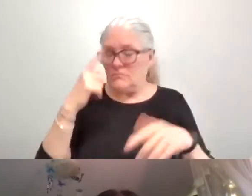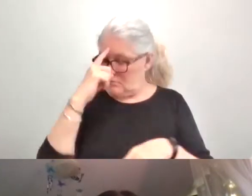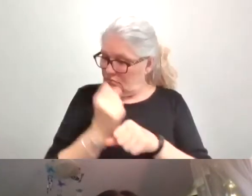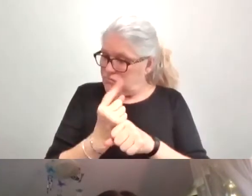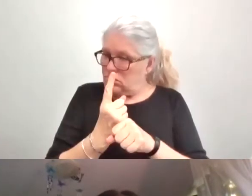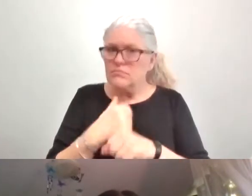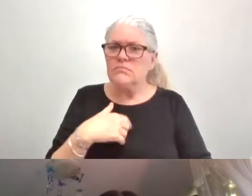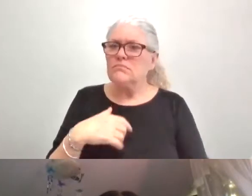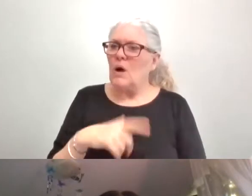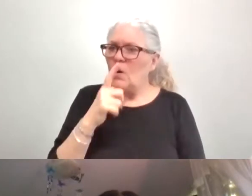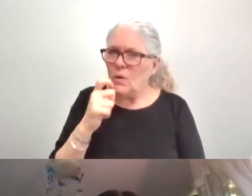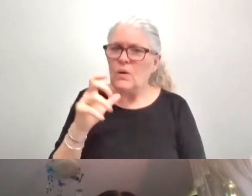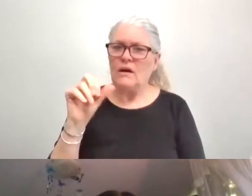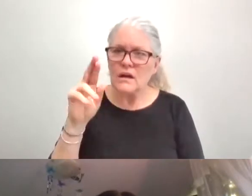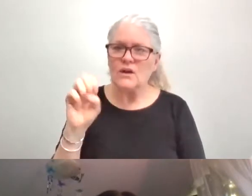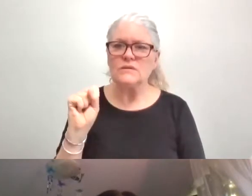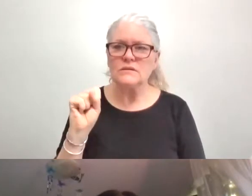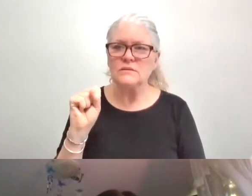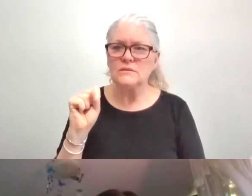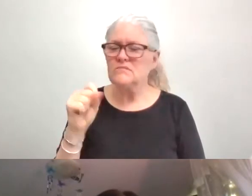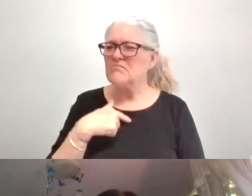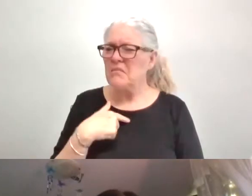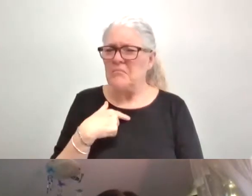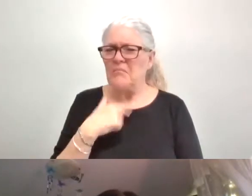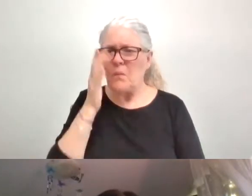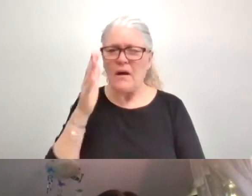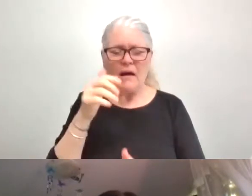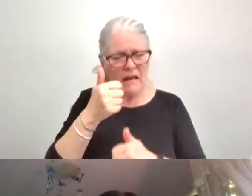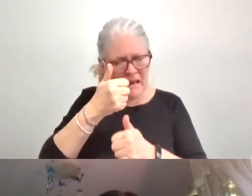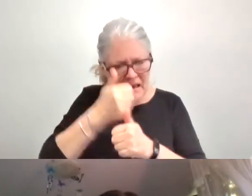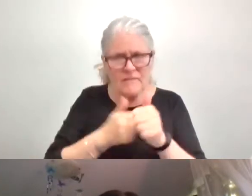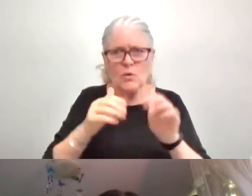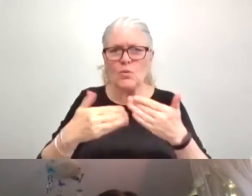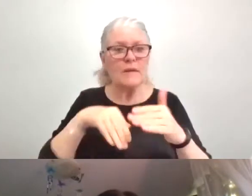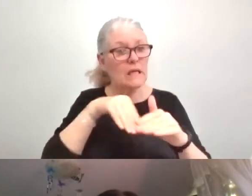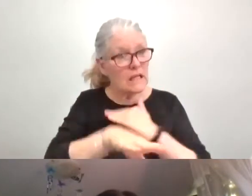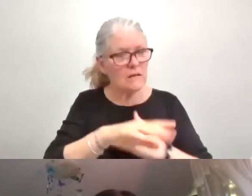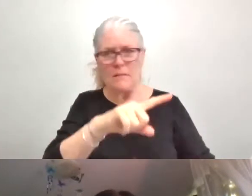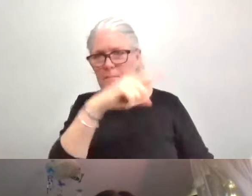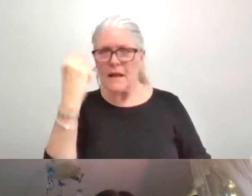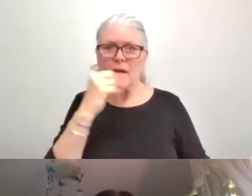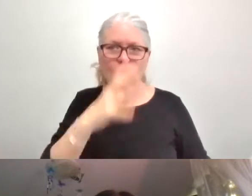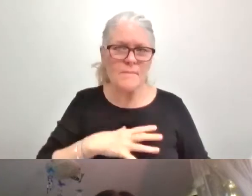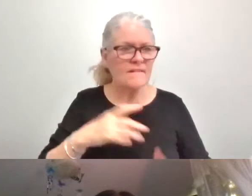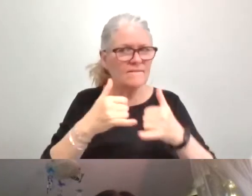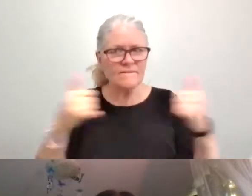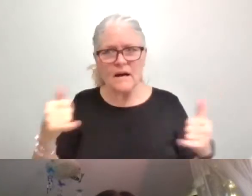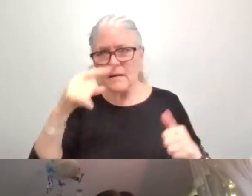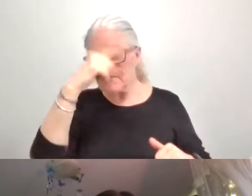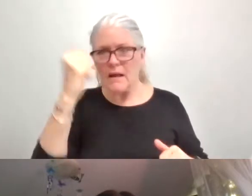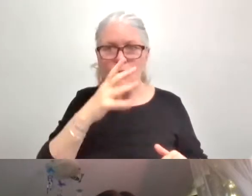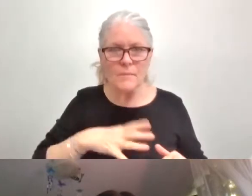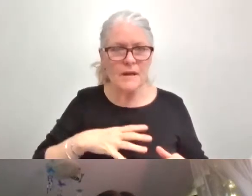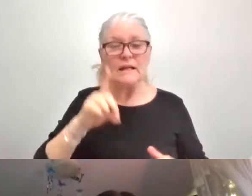I just, dad, like I will walk into every single room as a Black woman, as a fat Black woman, as a disabled fat Black